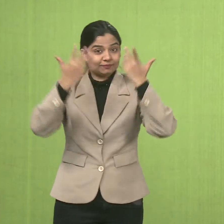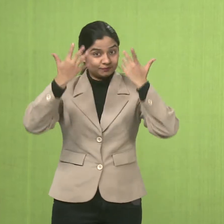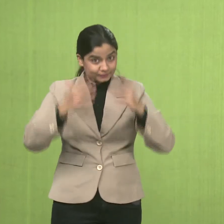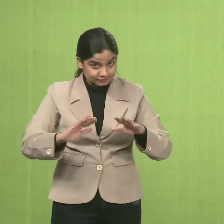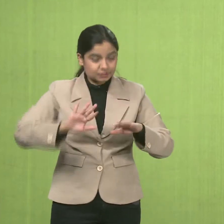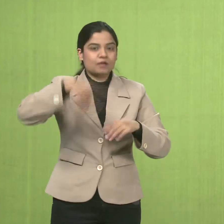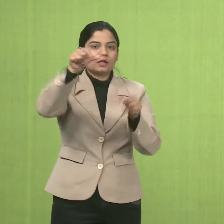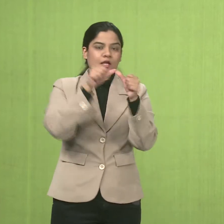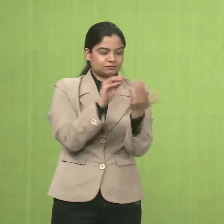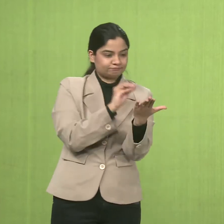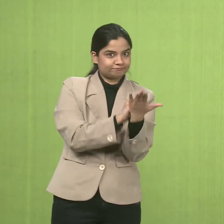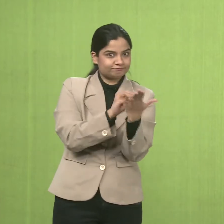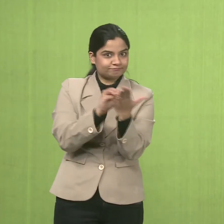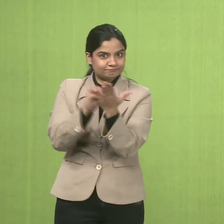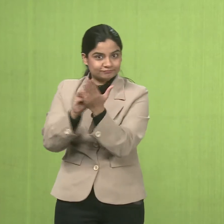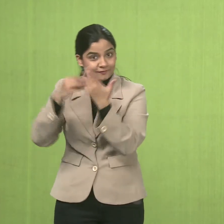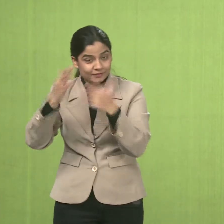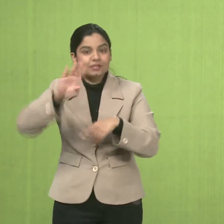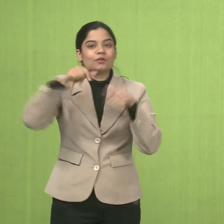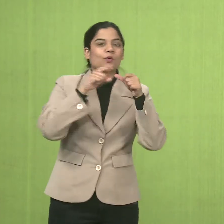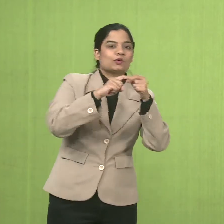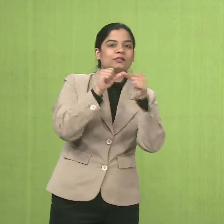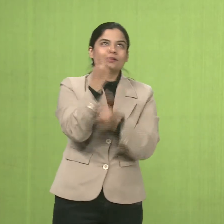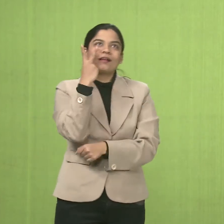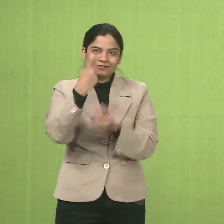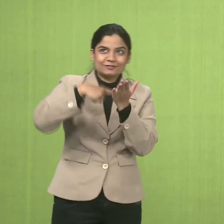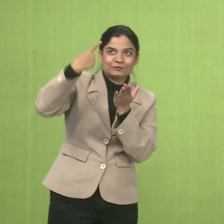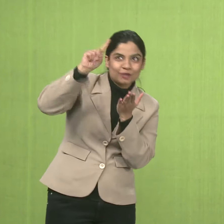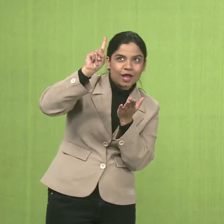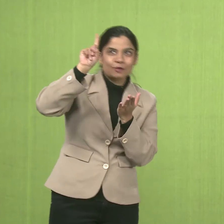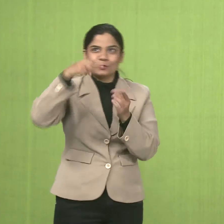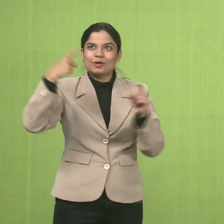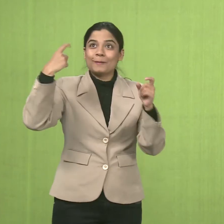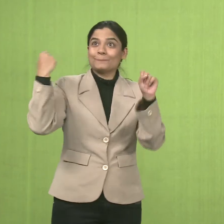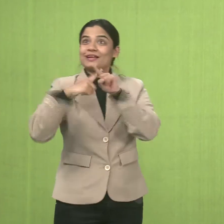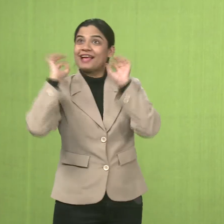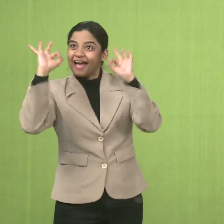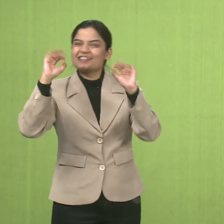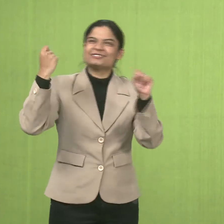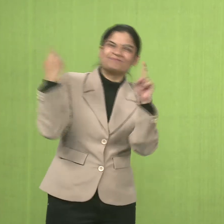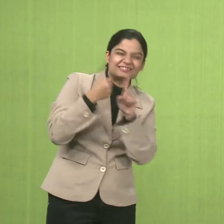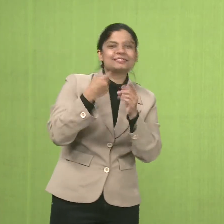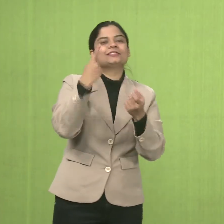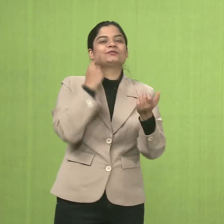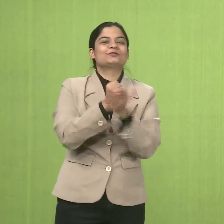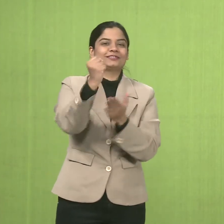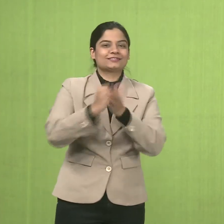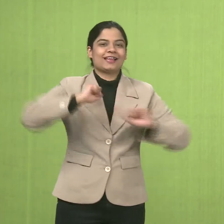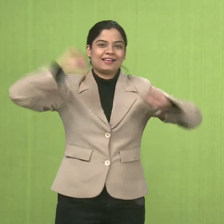the questions and then you have to write down the answers in your notebook. After that, you can check from the answers that if you're given